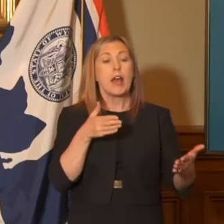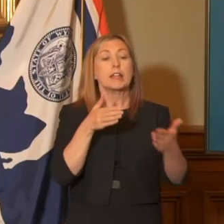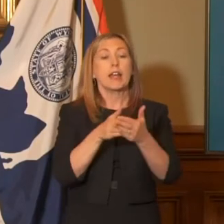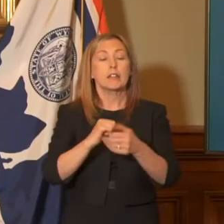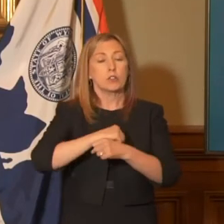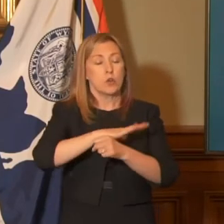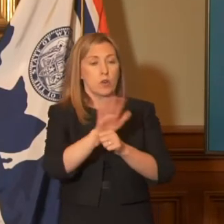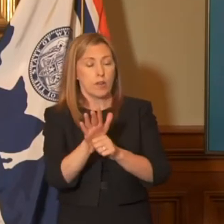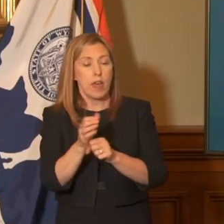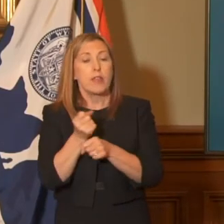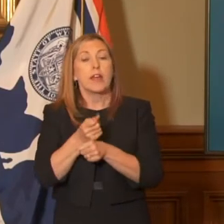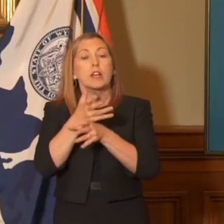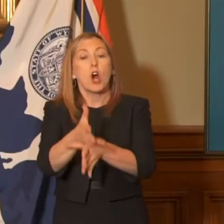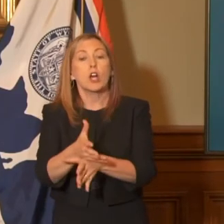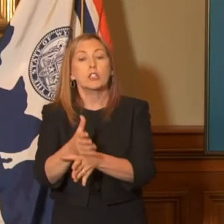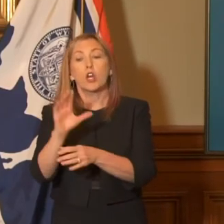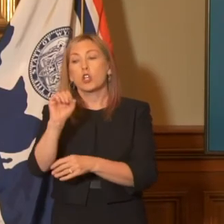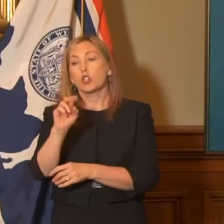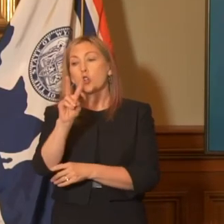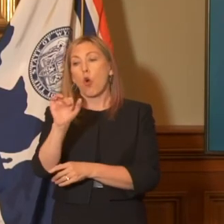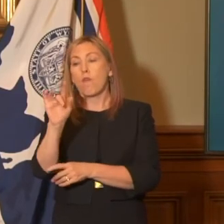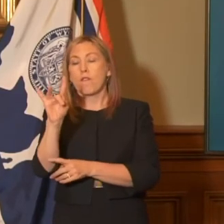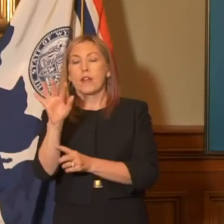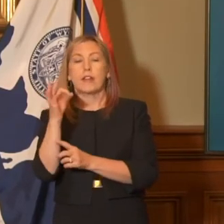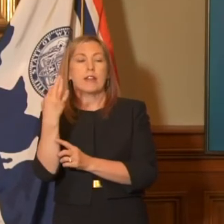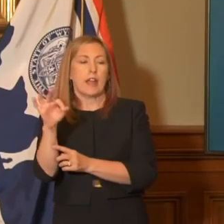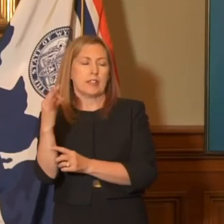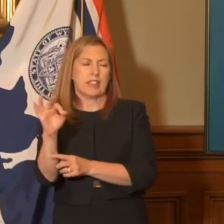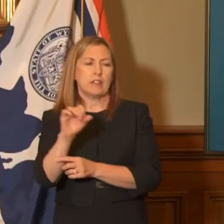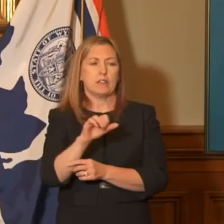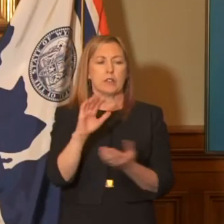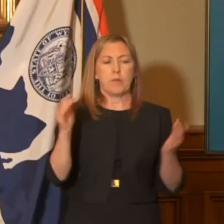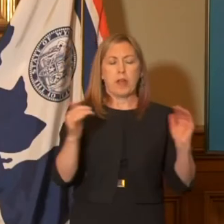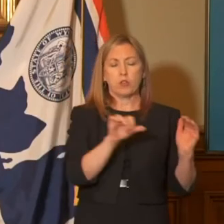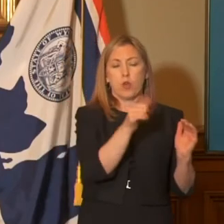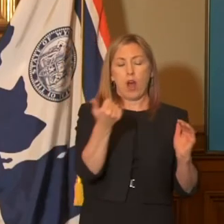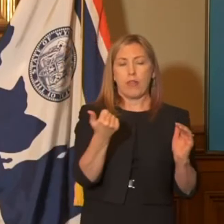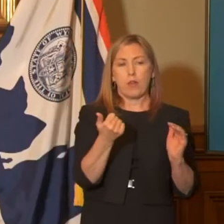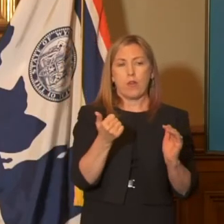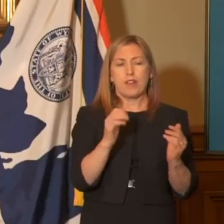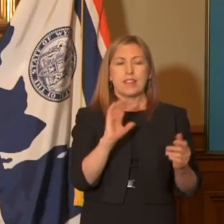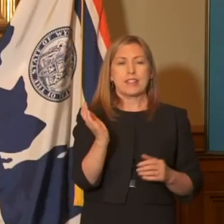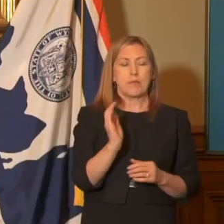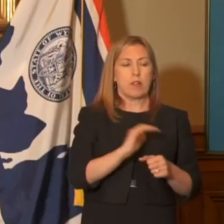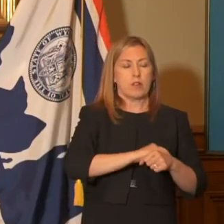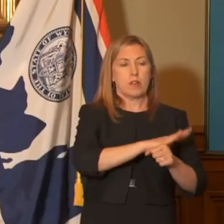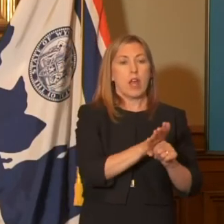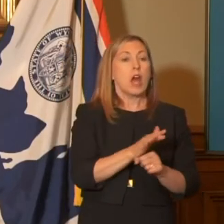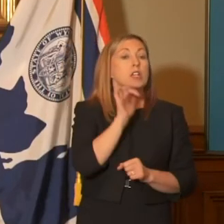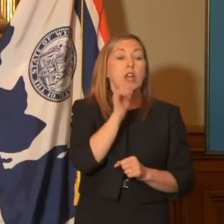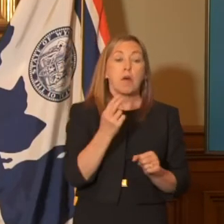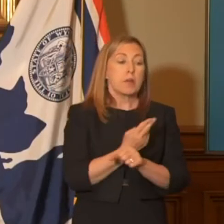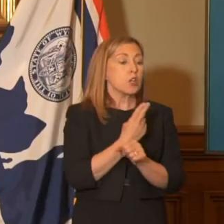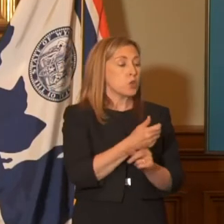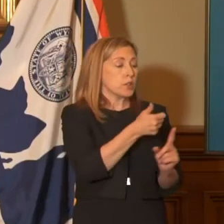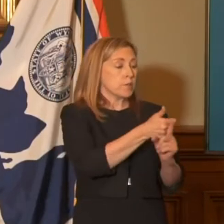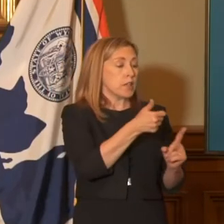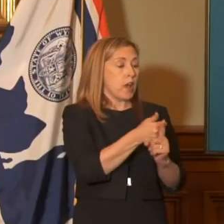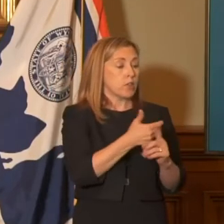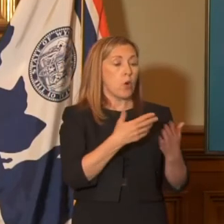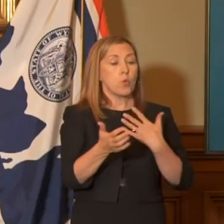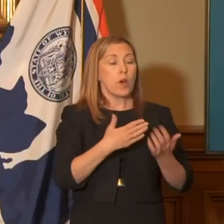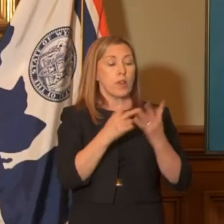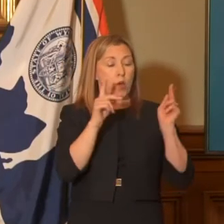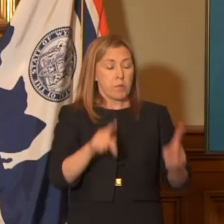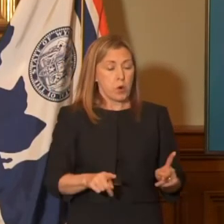causes COVID-19 and not other types of similar viruses. And they should not be used by themselves to test whether somebody